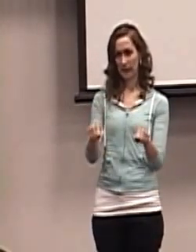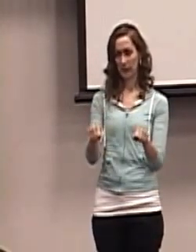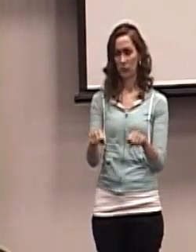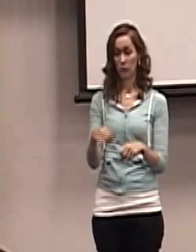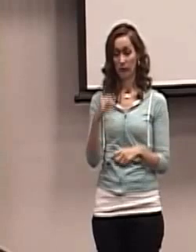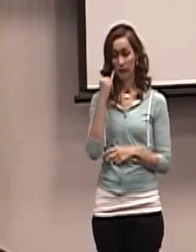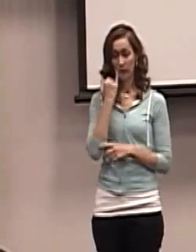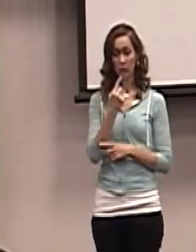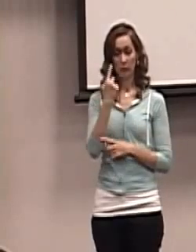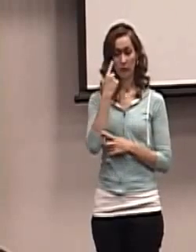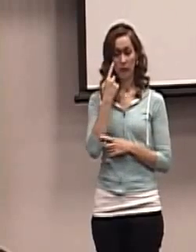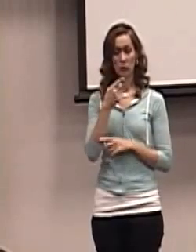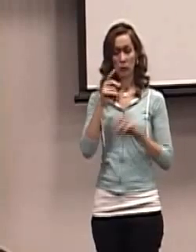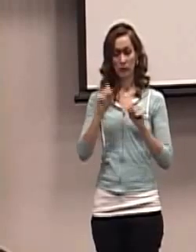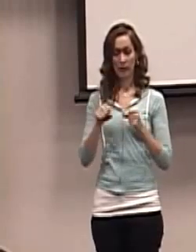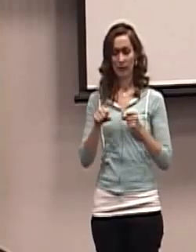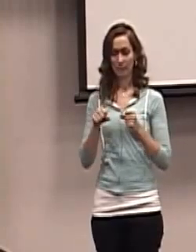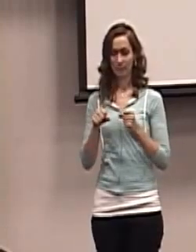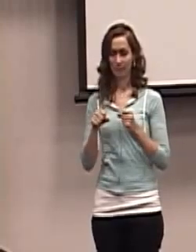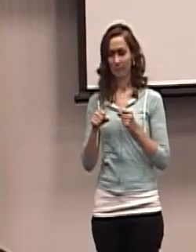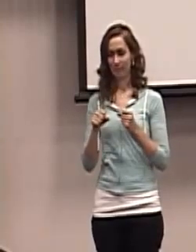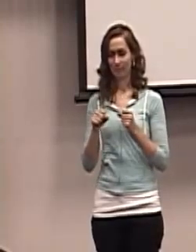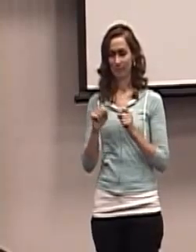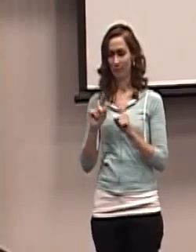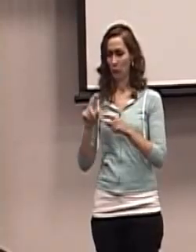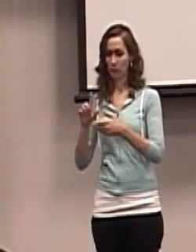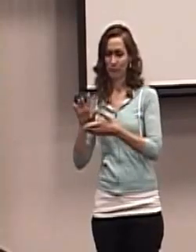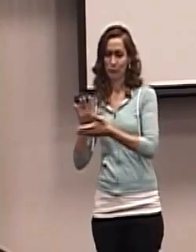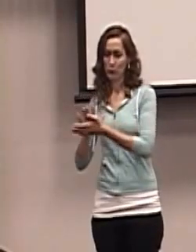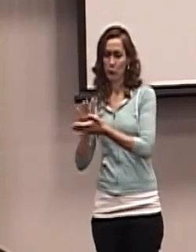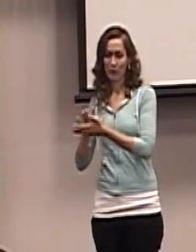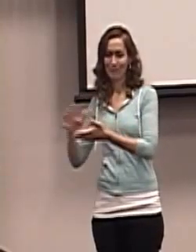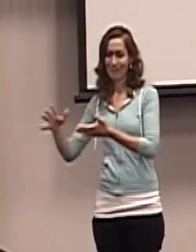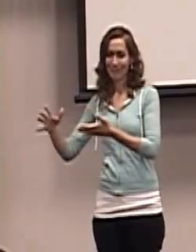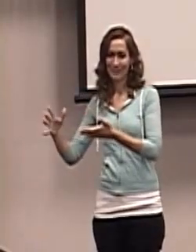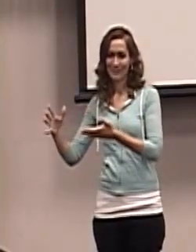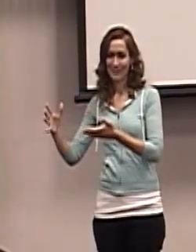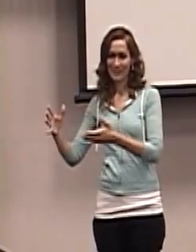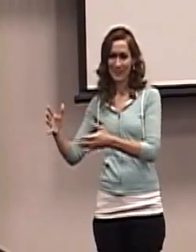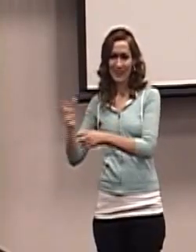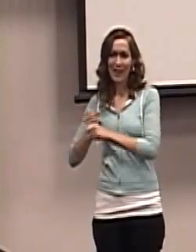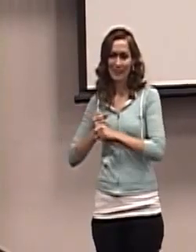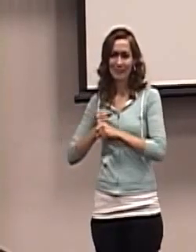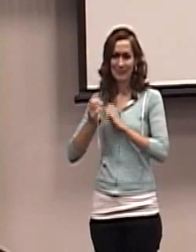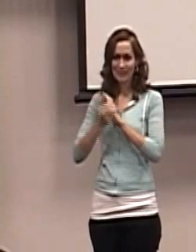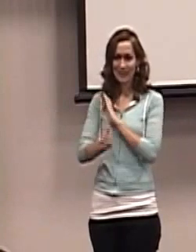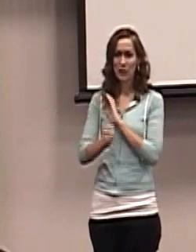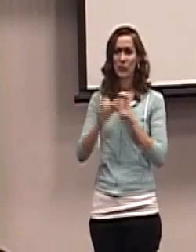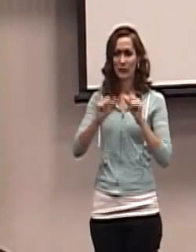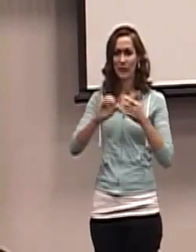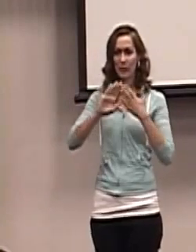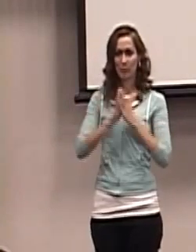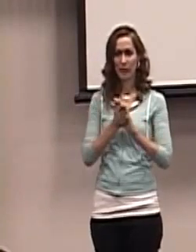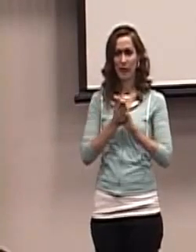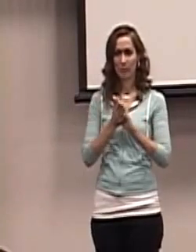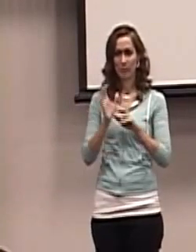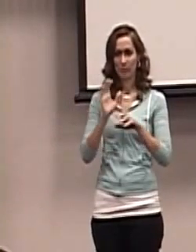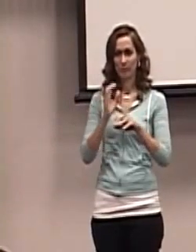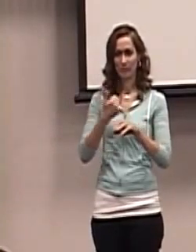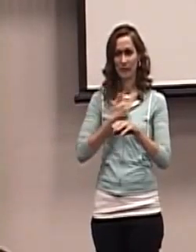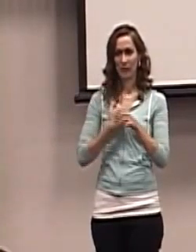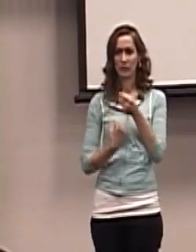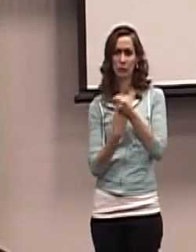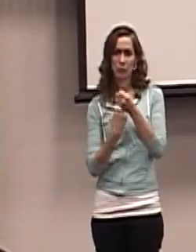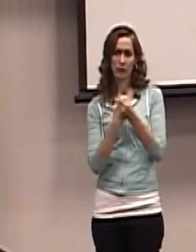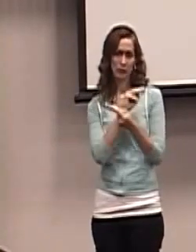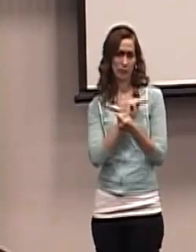you think you can get one fairly rapidly or within a reasonable period of time, yes, you can be a vocational.